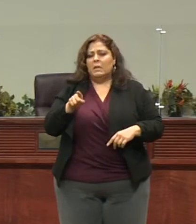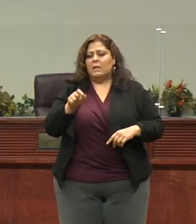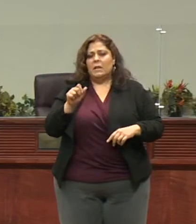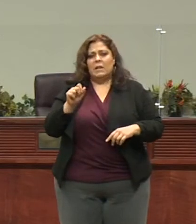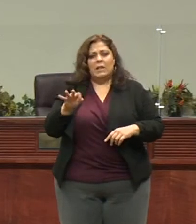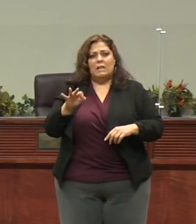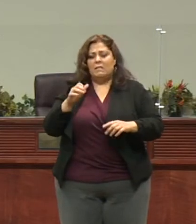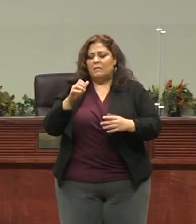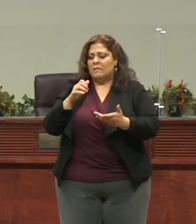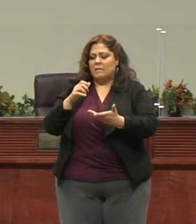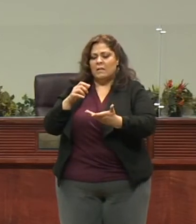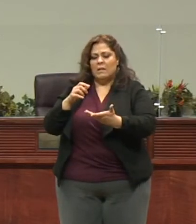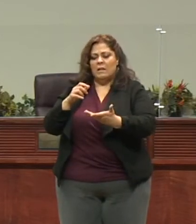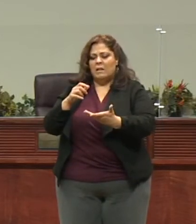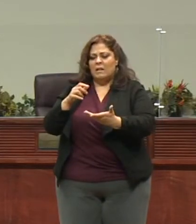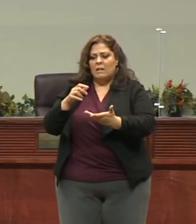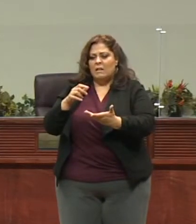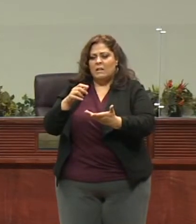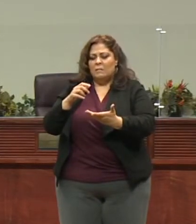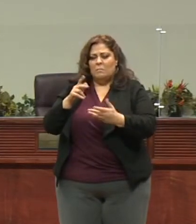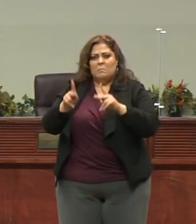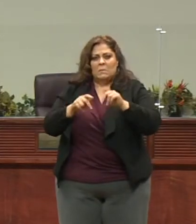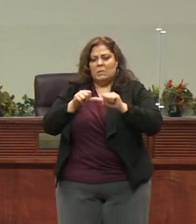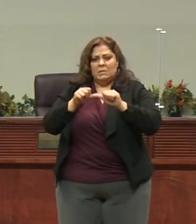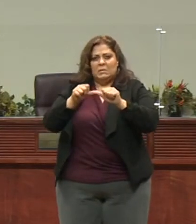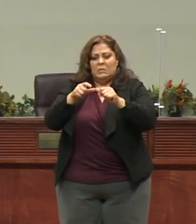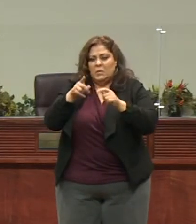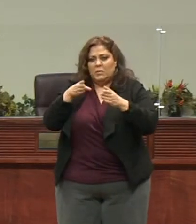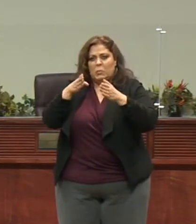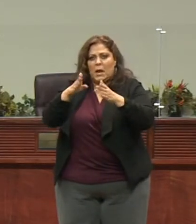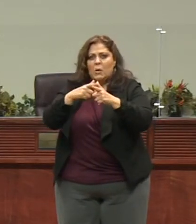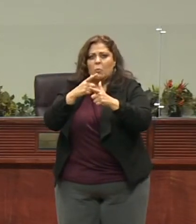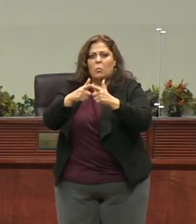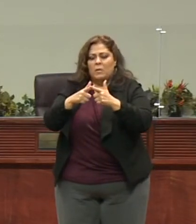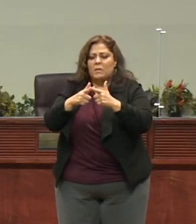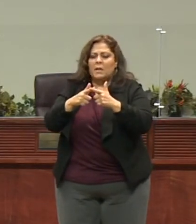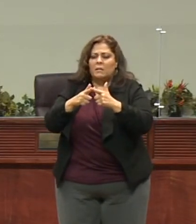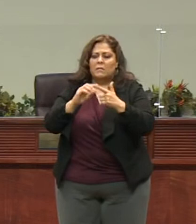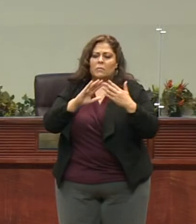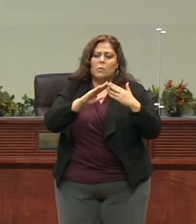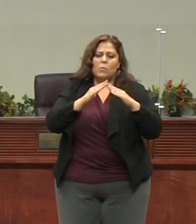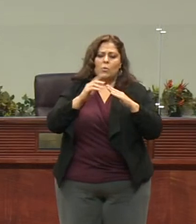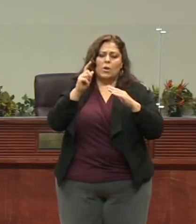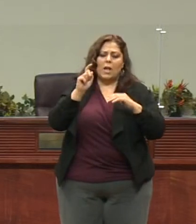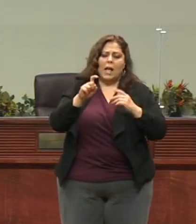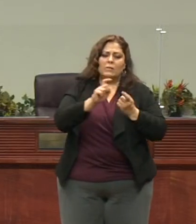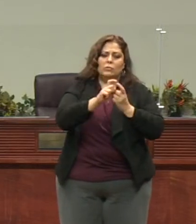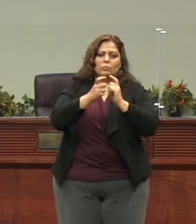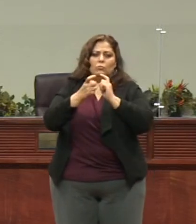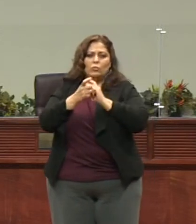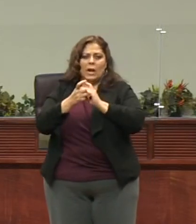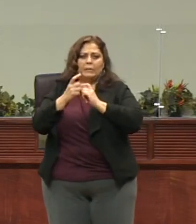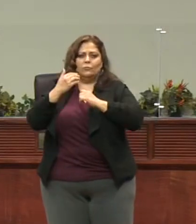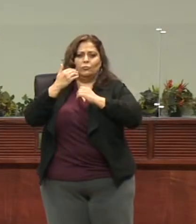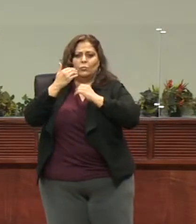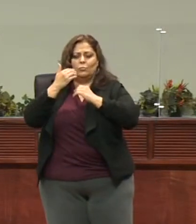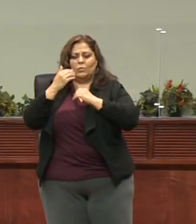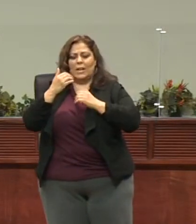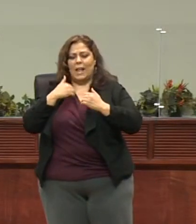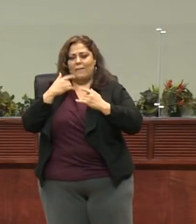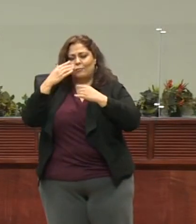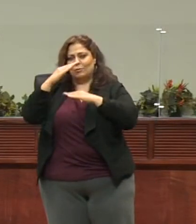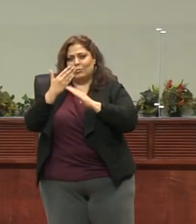of restrictions that we don't want to see. Because if these numbers continue to increase, the government at all levels may not